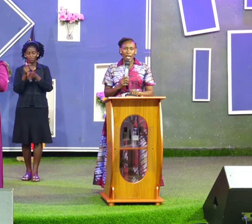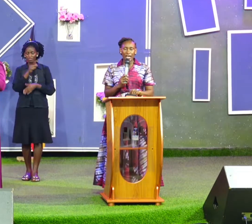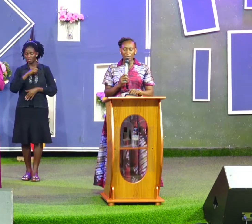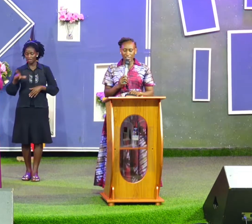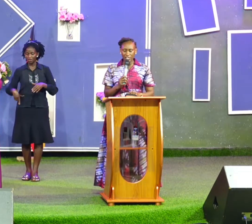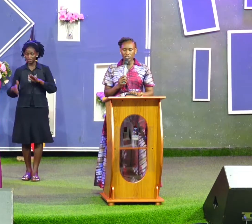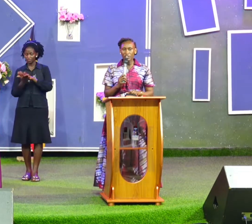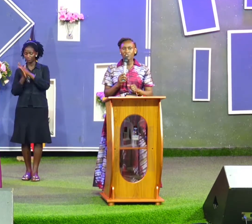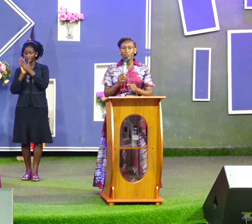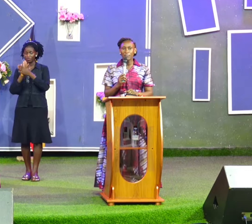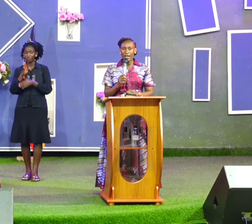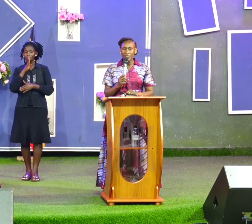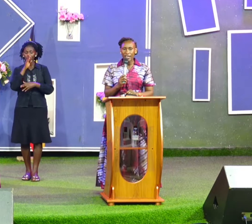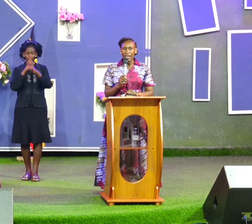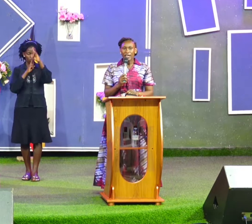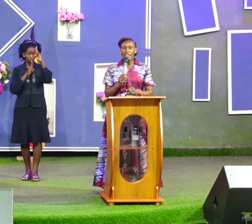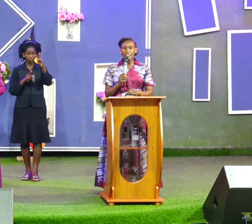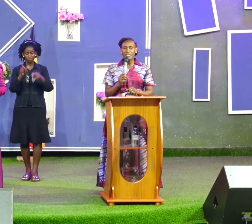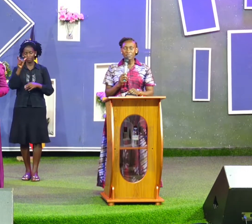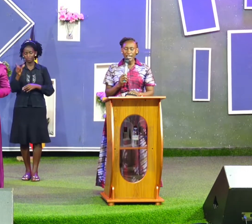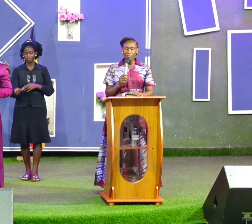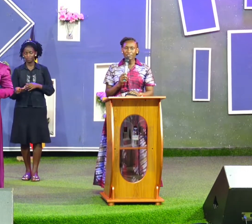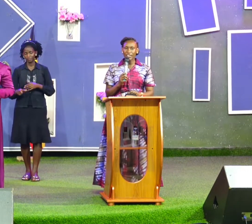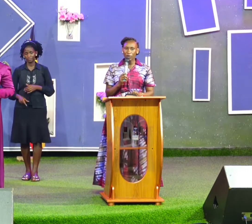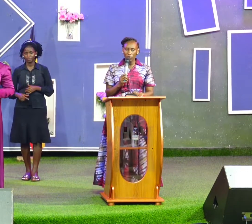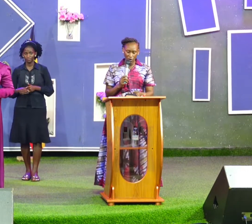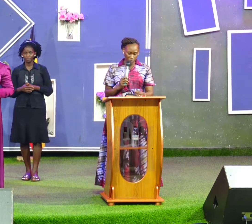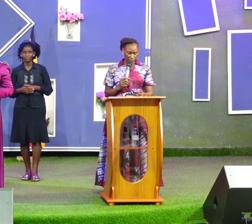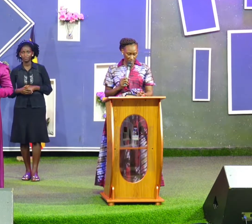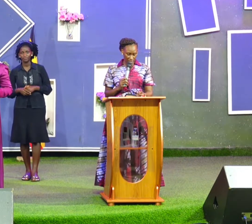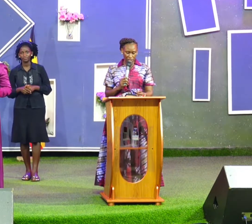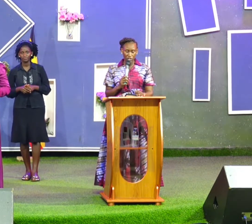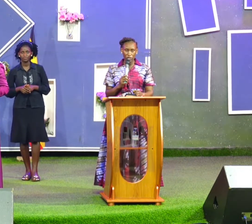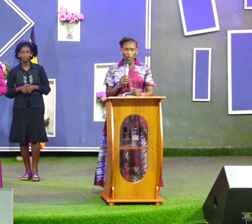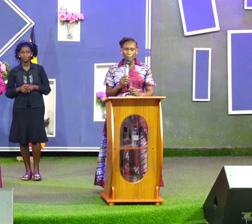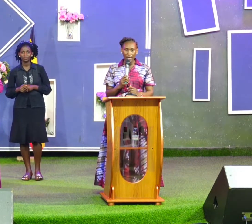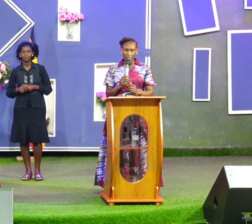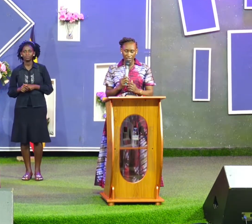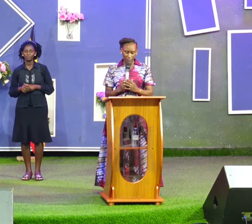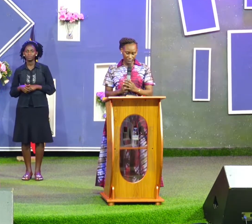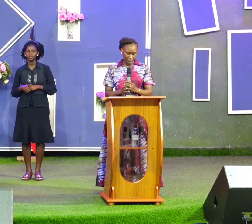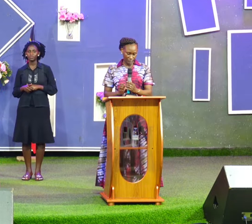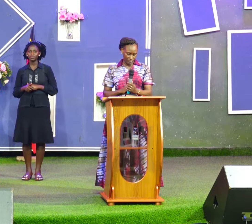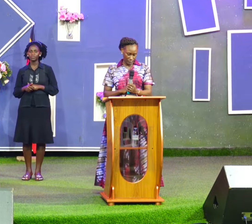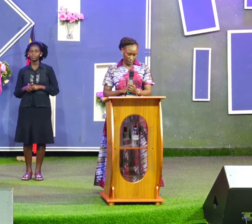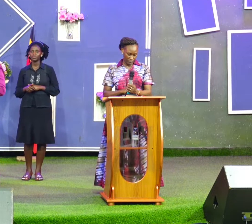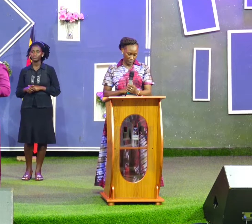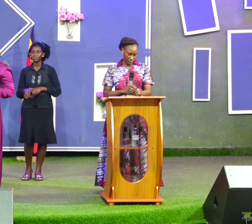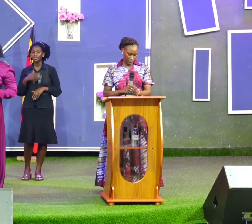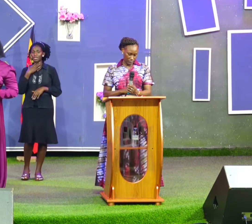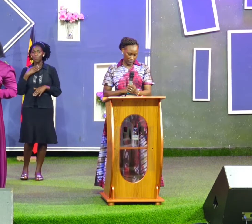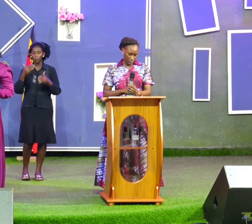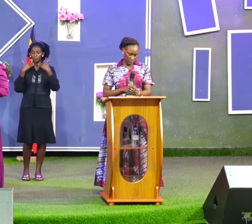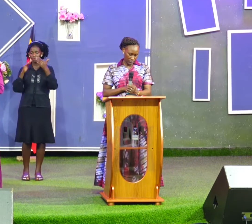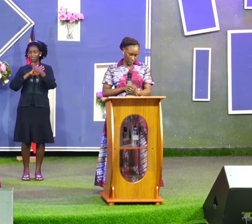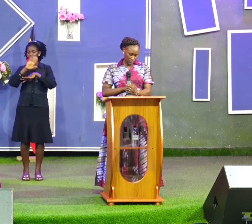ekyo. I beseech you if you are a mother, get some time and thank God for making you a mother. Njagala